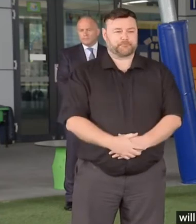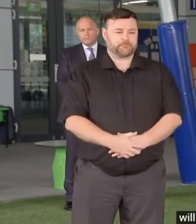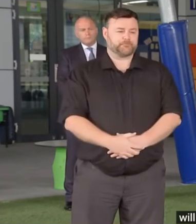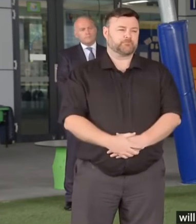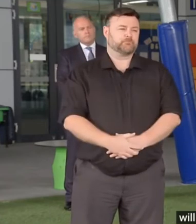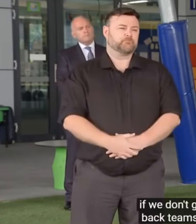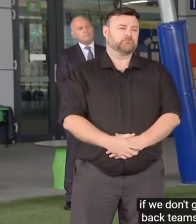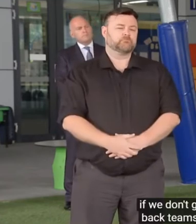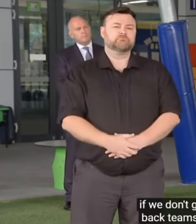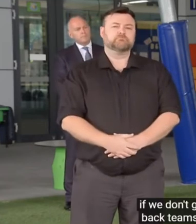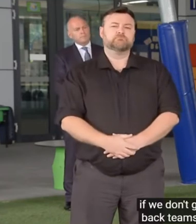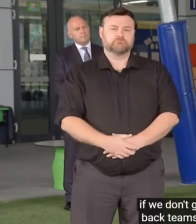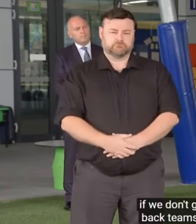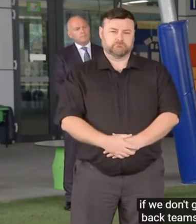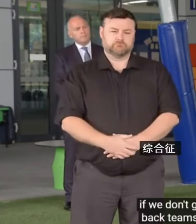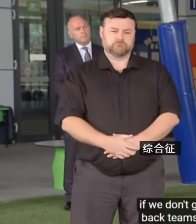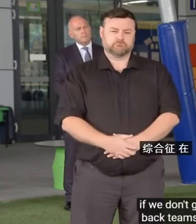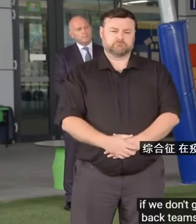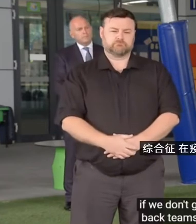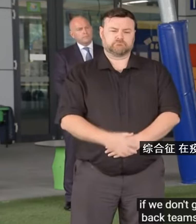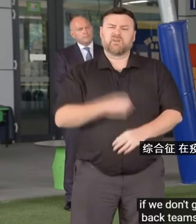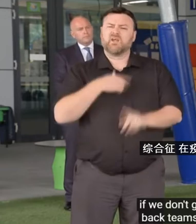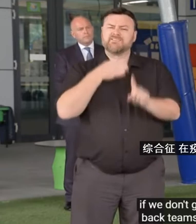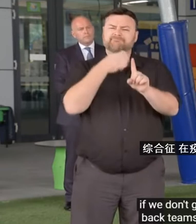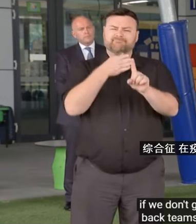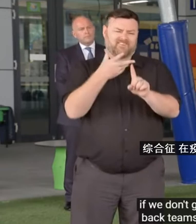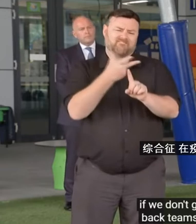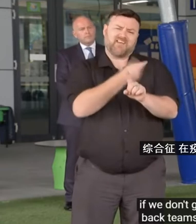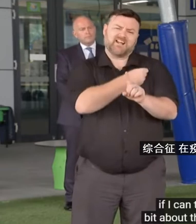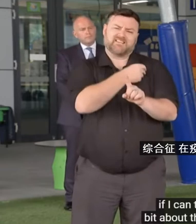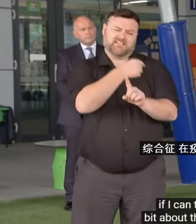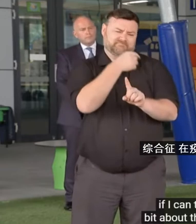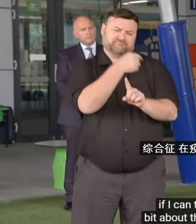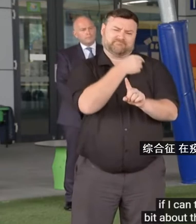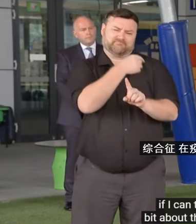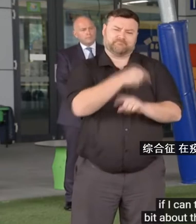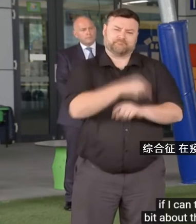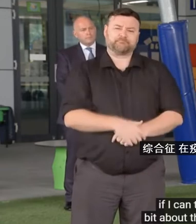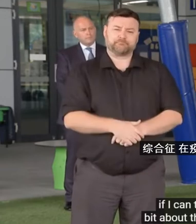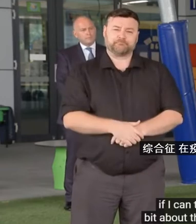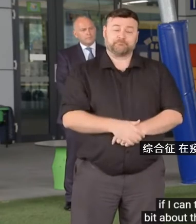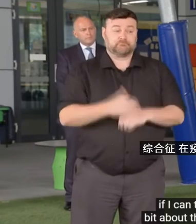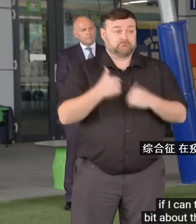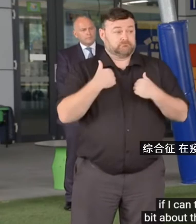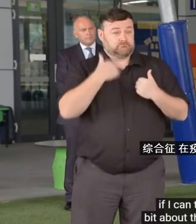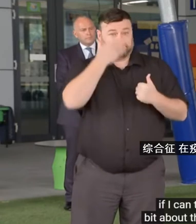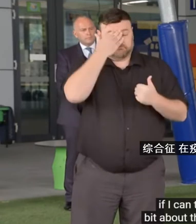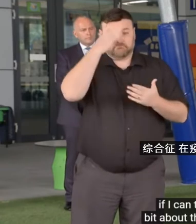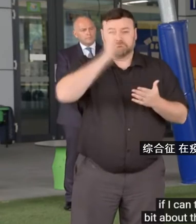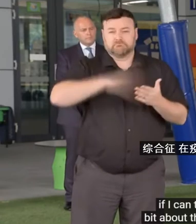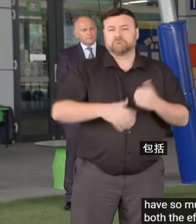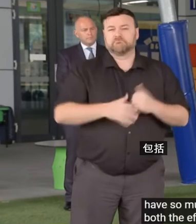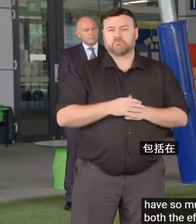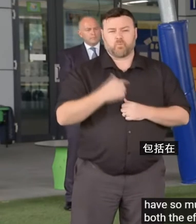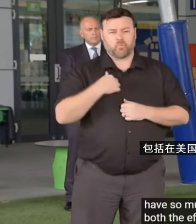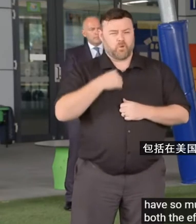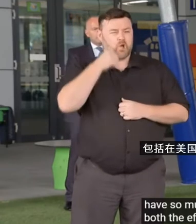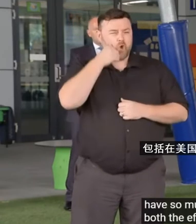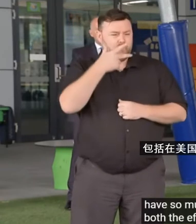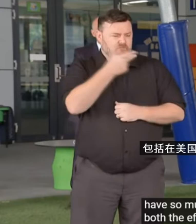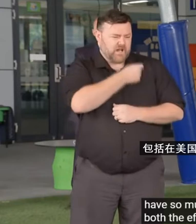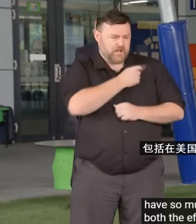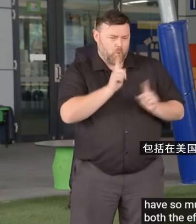to you a little bit about the vaccines. We now have so much experience with both the effectiveness and the safety of